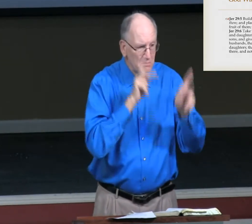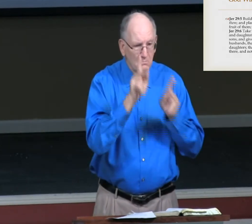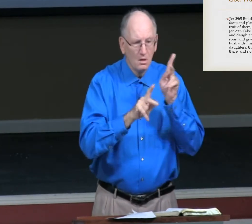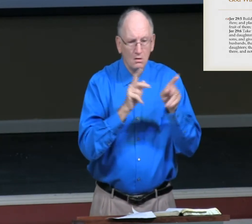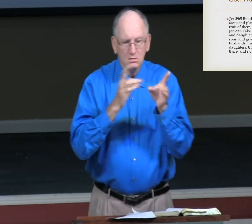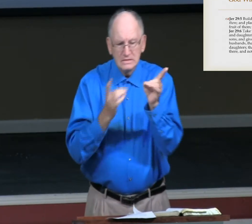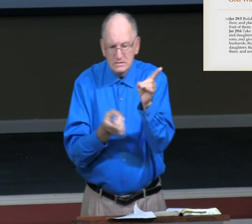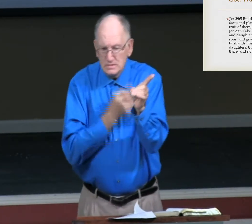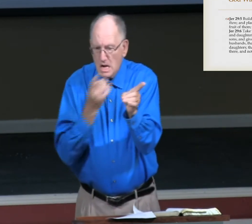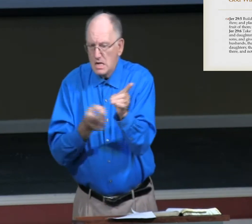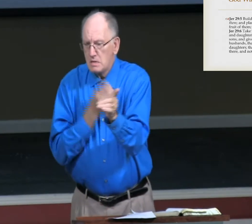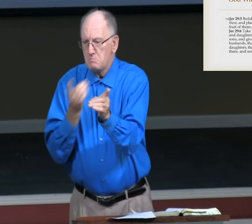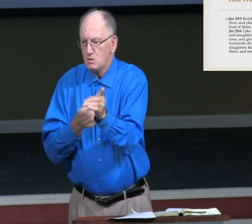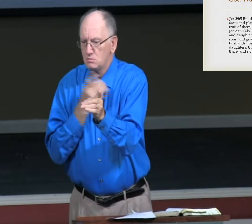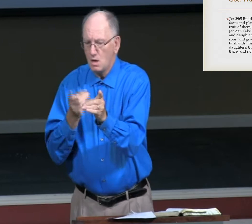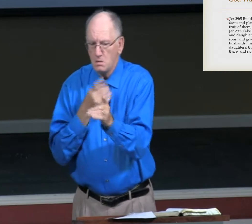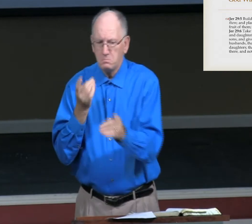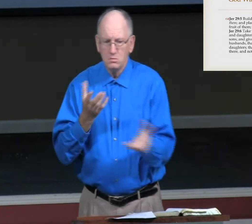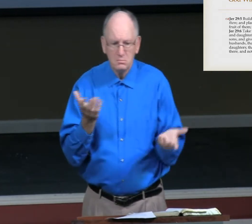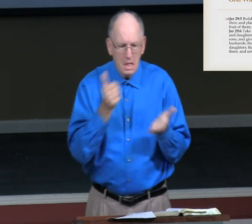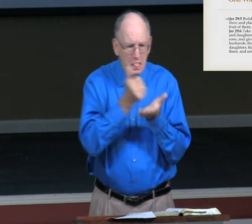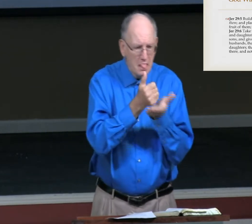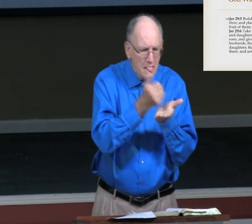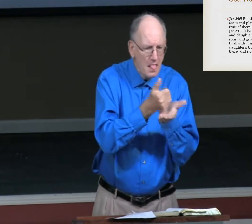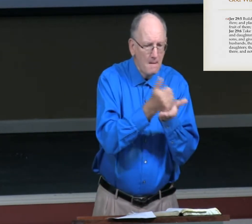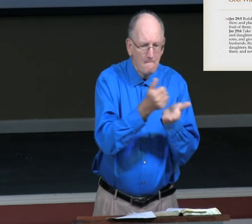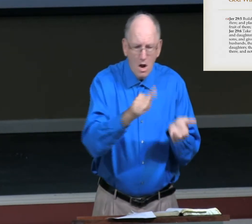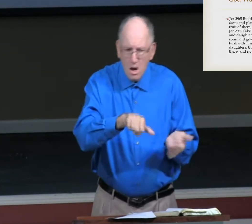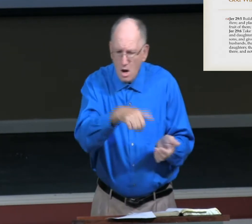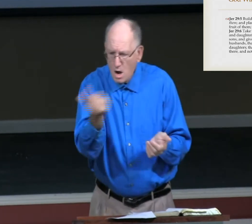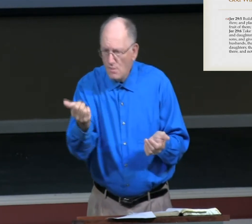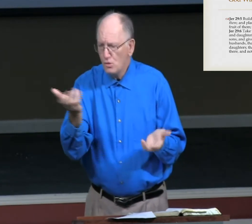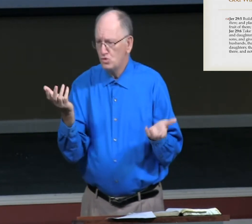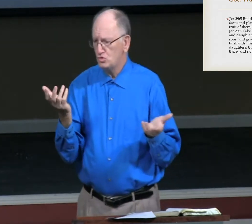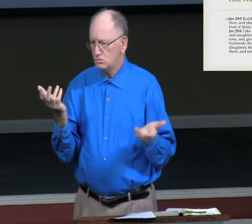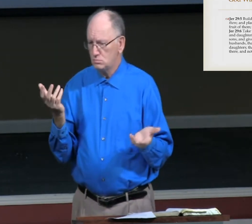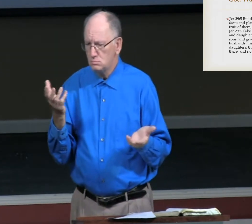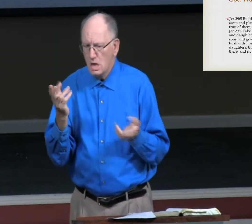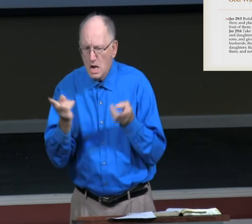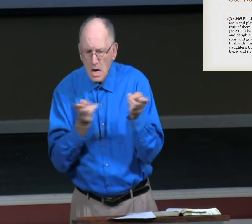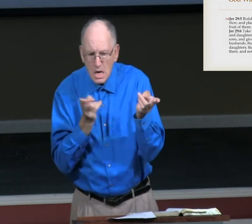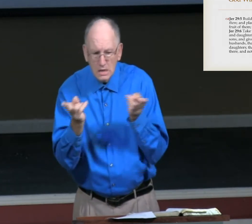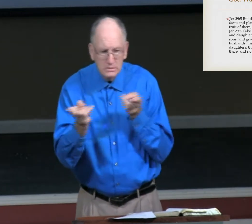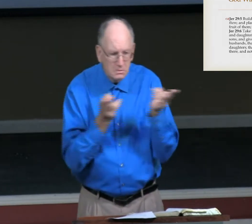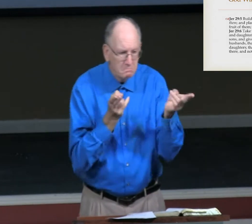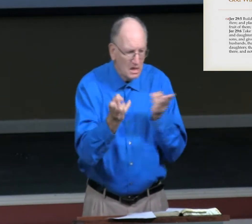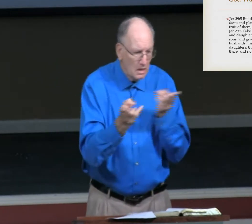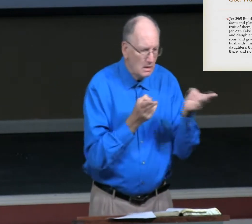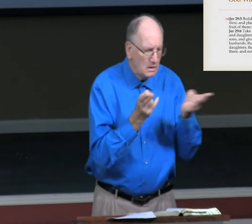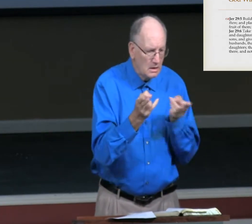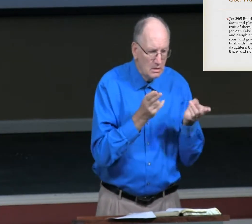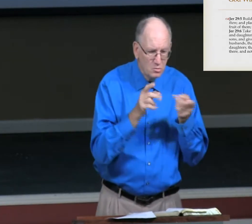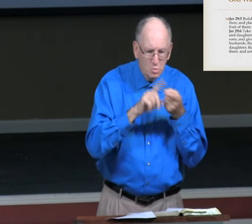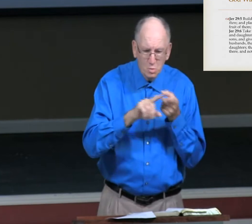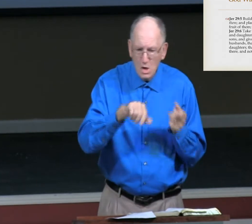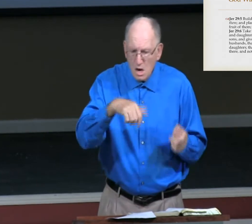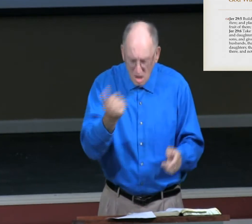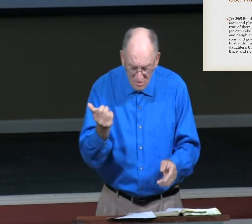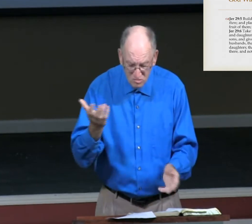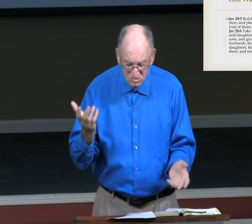Same as with witnessing to people or discipling. Helping others. Being hospitable to other